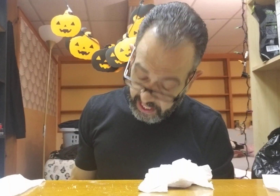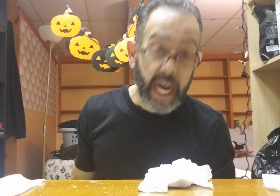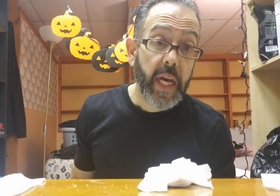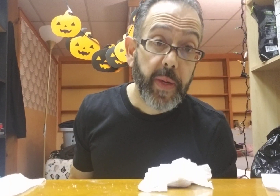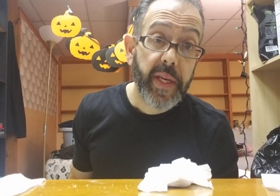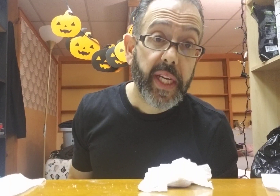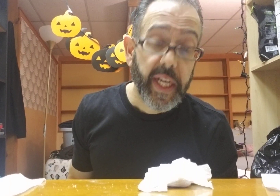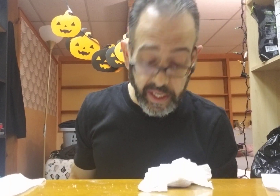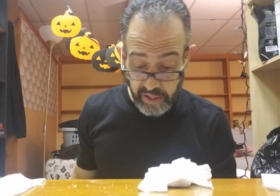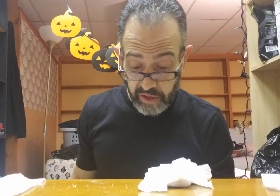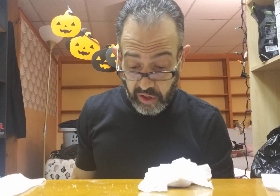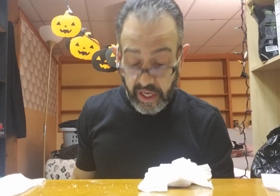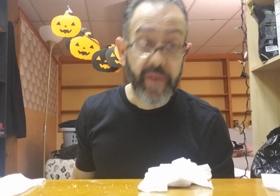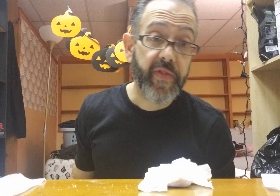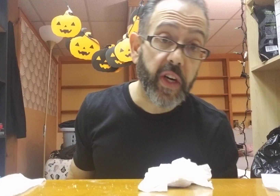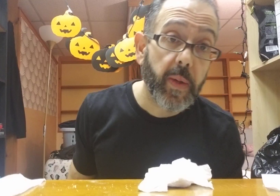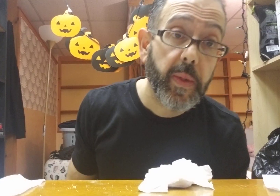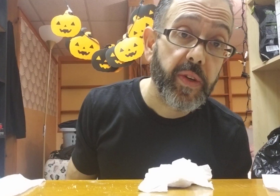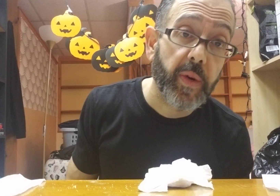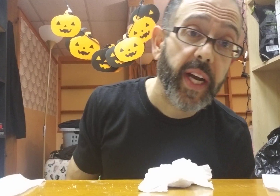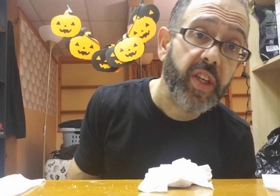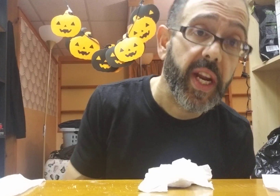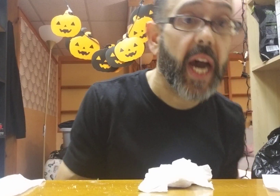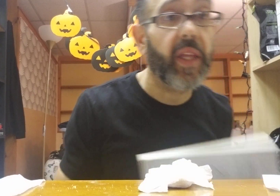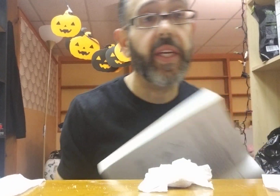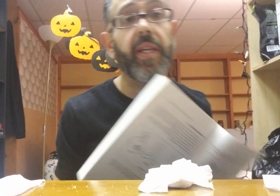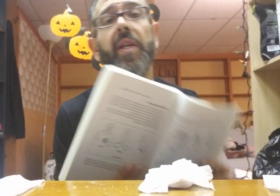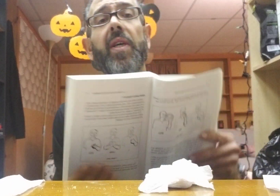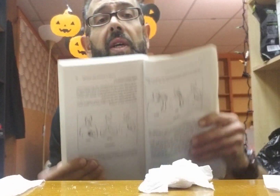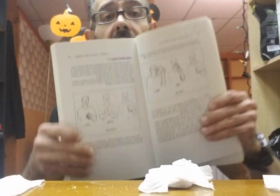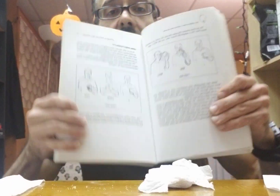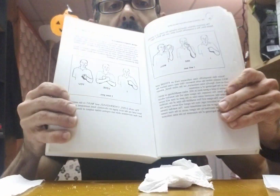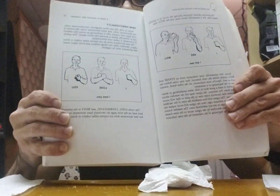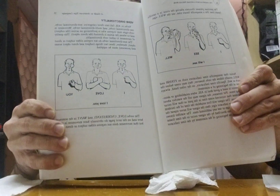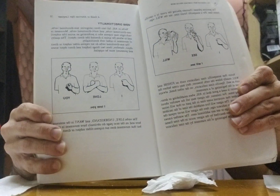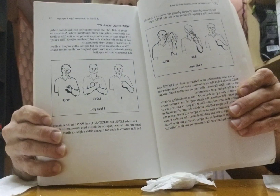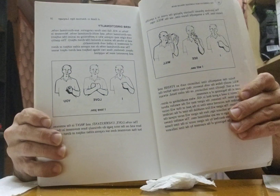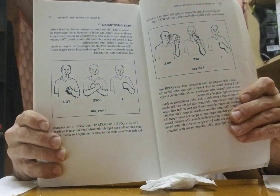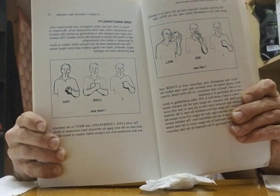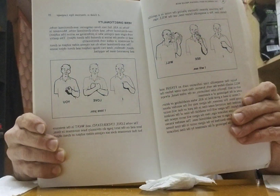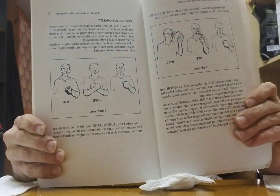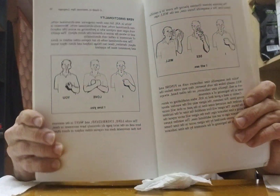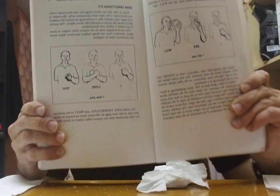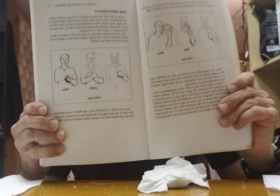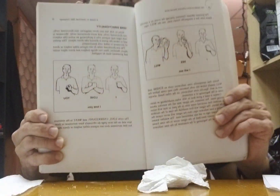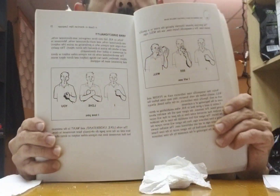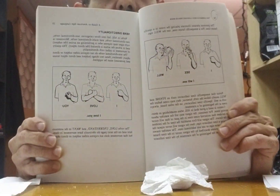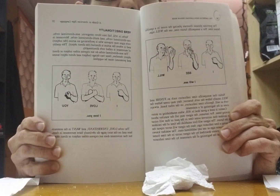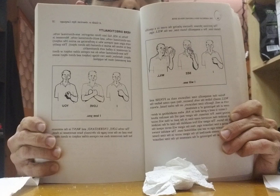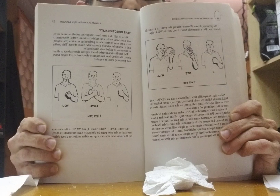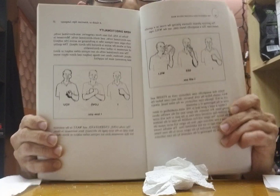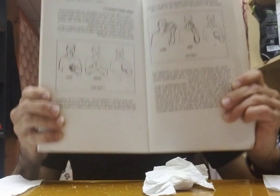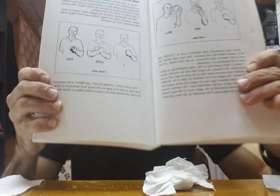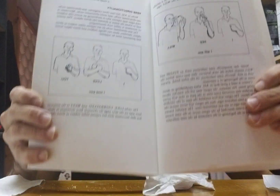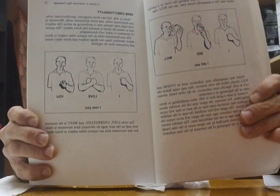time indicators and verb directionality. As it's going to be a little bit more confusing